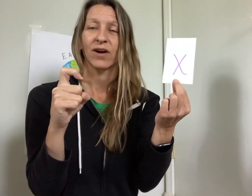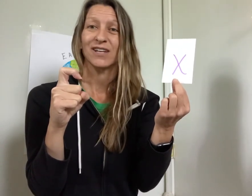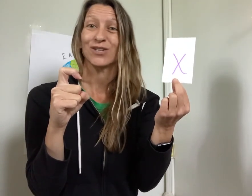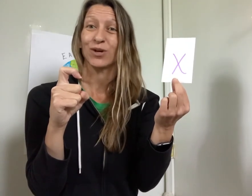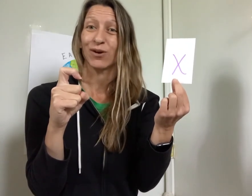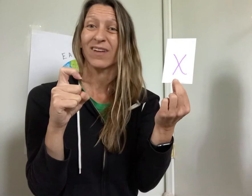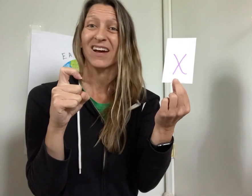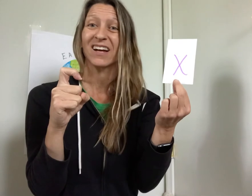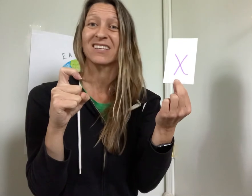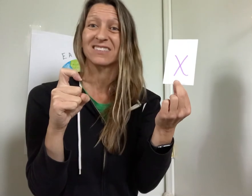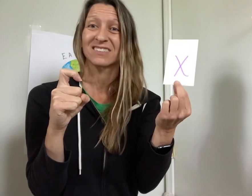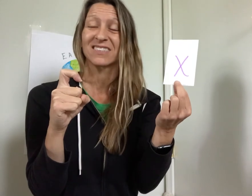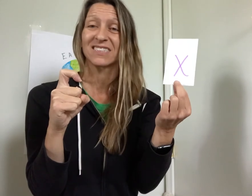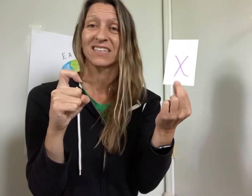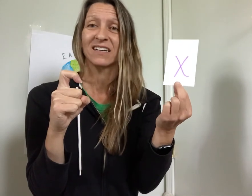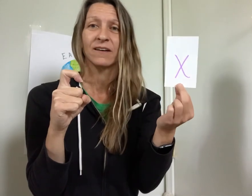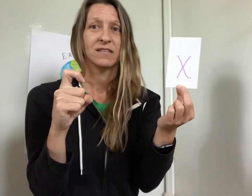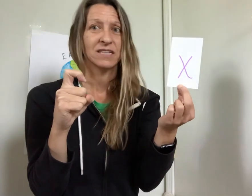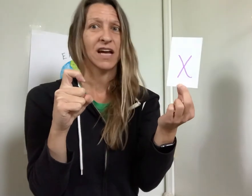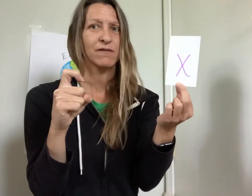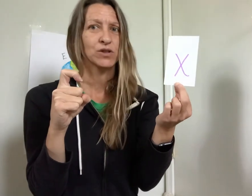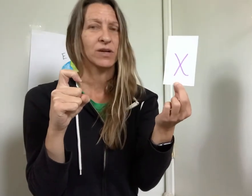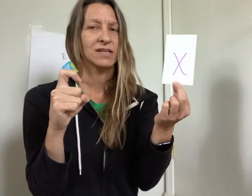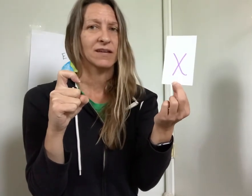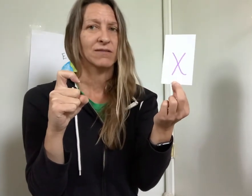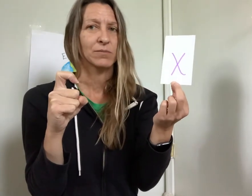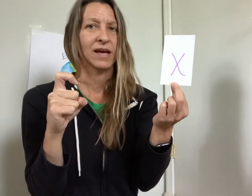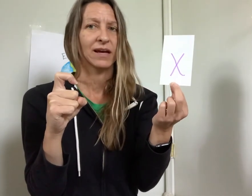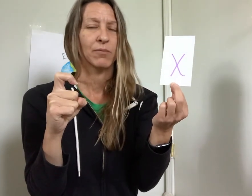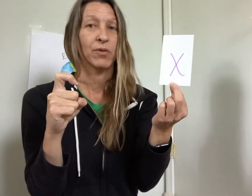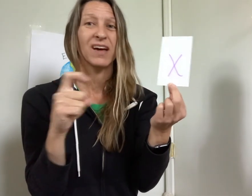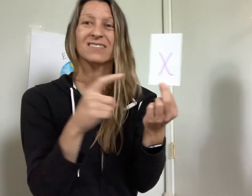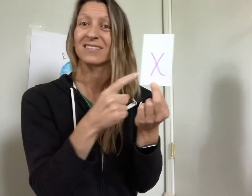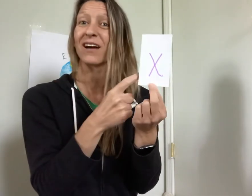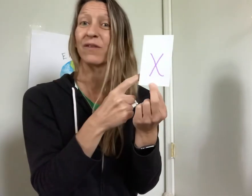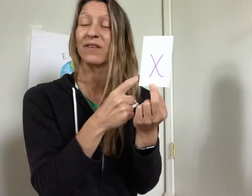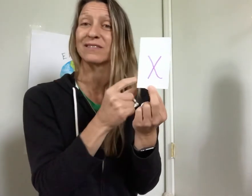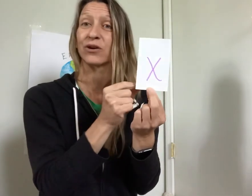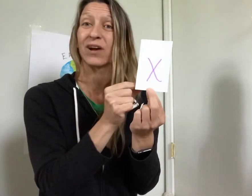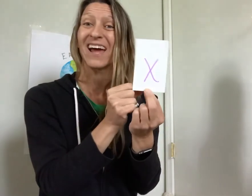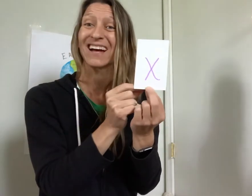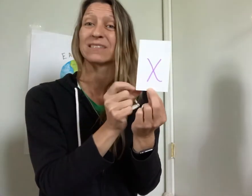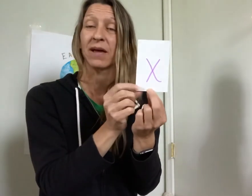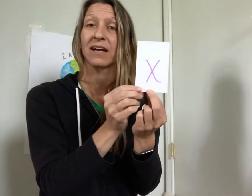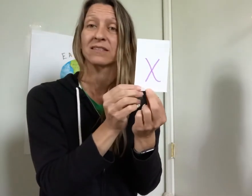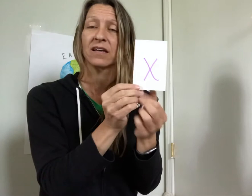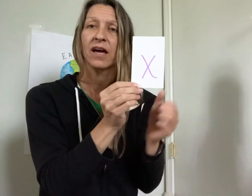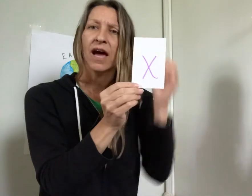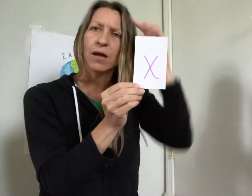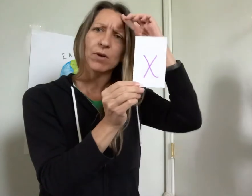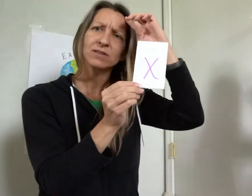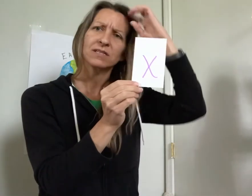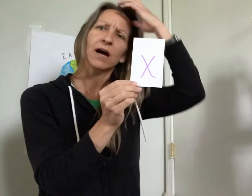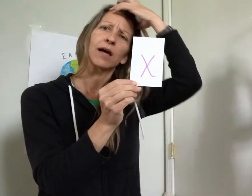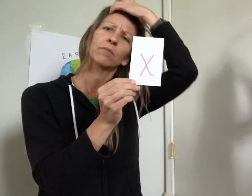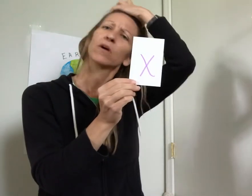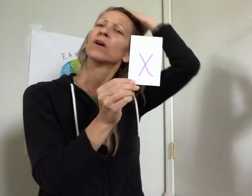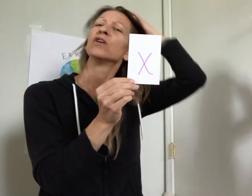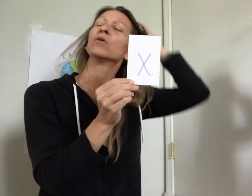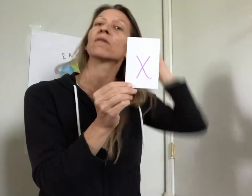do you hear that? It's kind of a tricky sound to make, but that's the sound that this letter X makes. And most of the time, you hear that